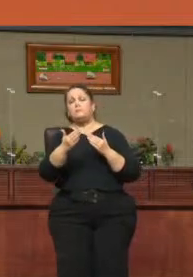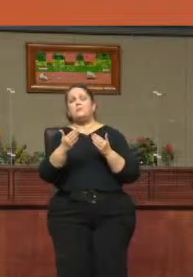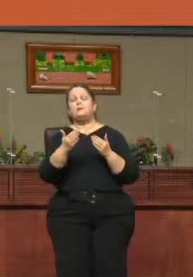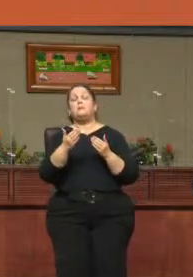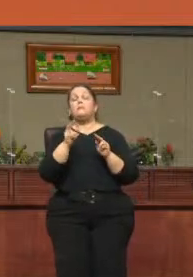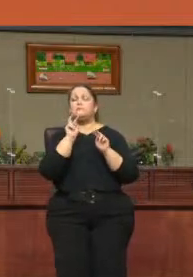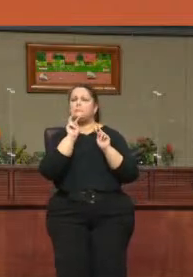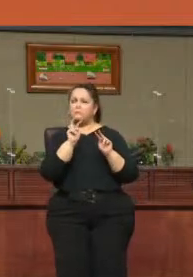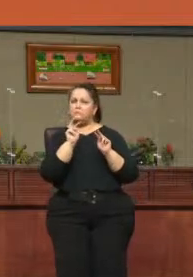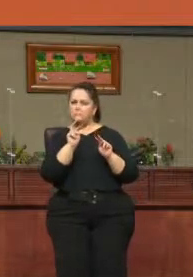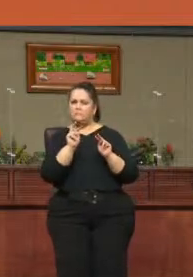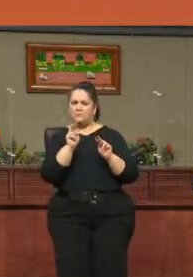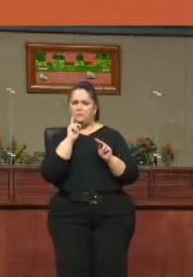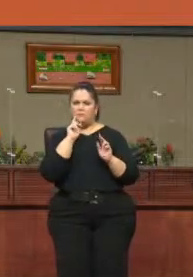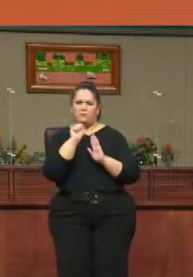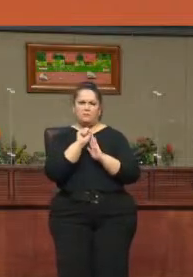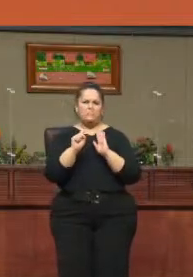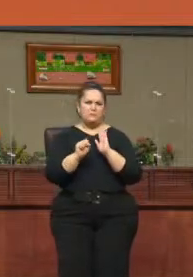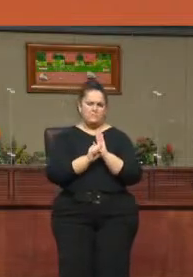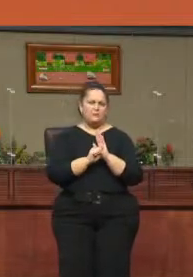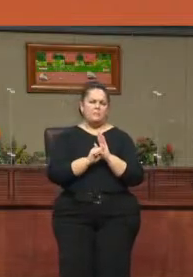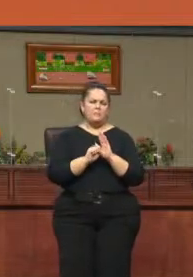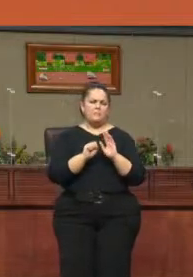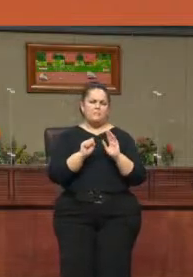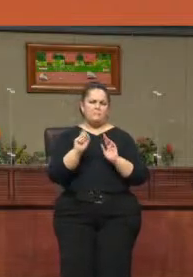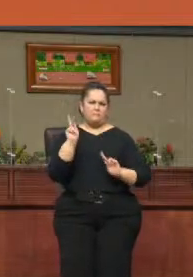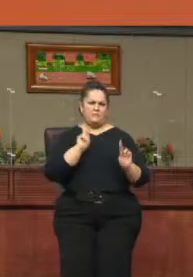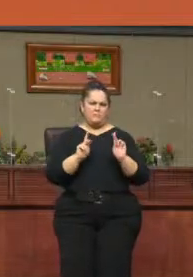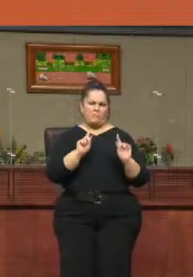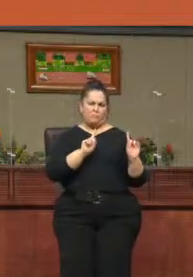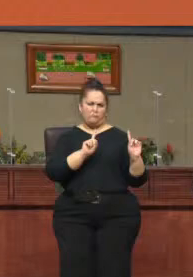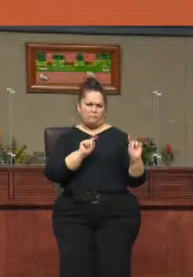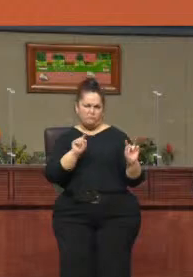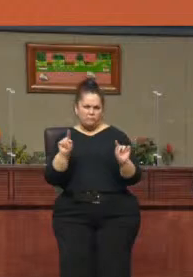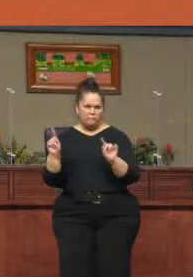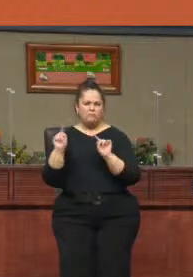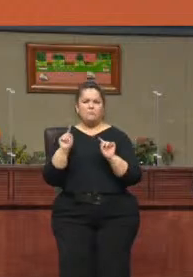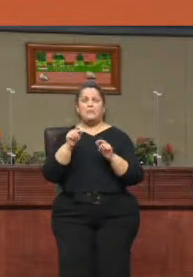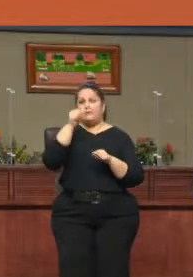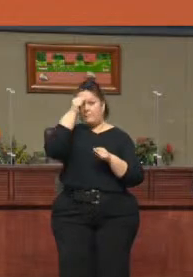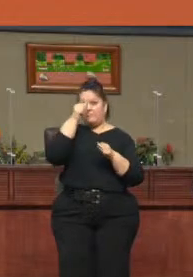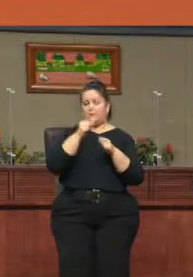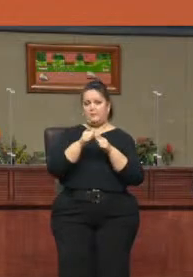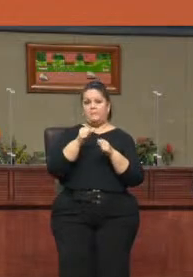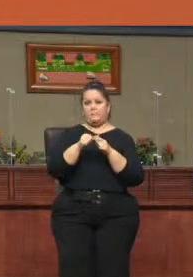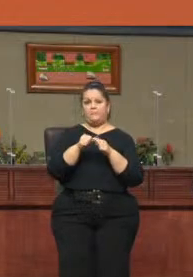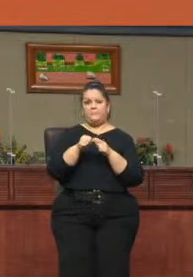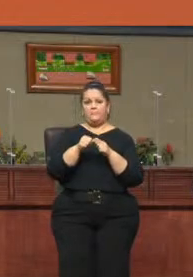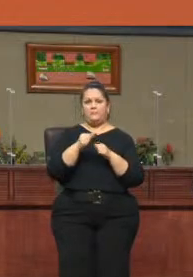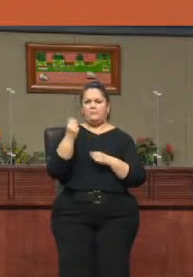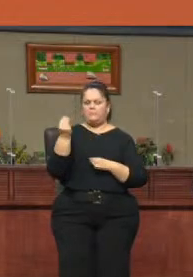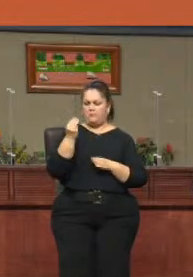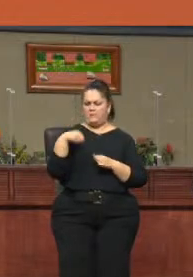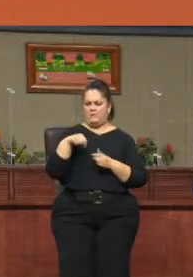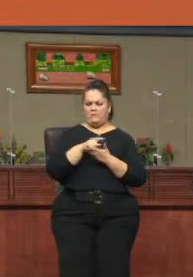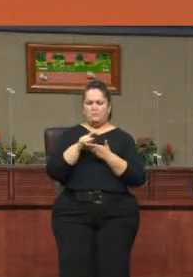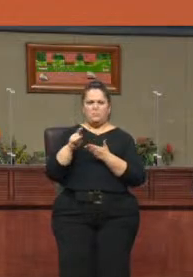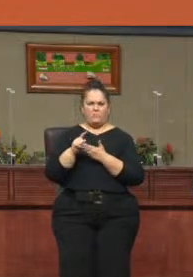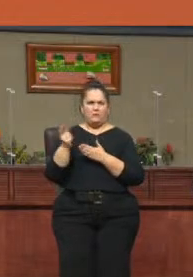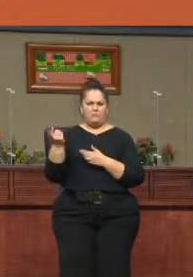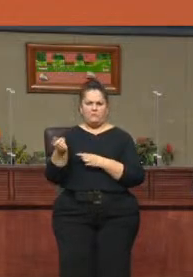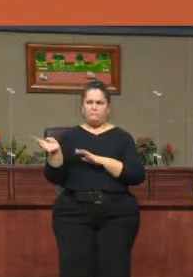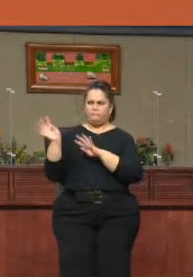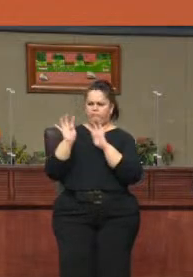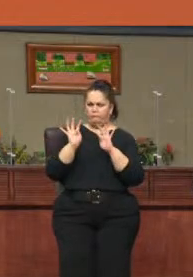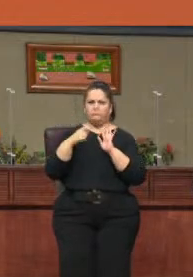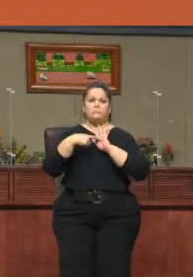eye out for the state canvassers who will be going door to door. Remember, we brought them in on Monday of this week, and we